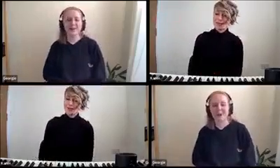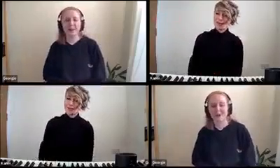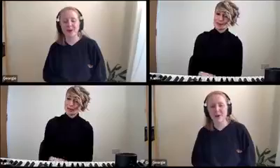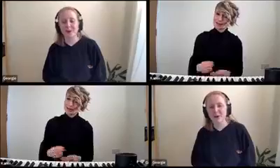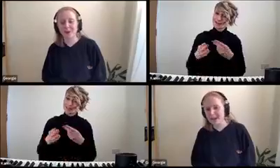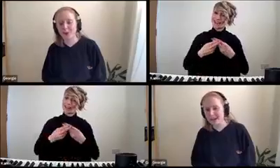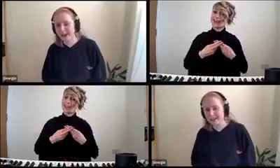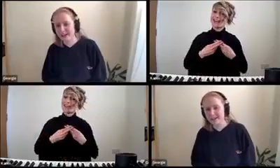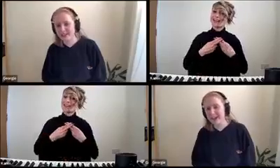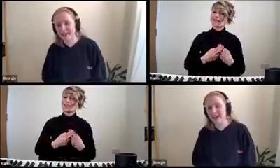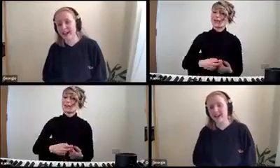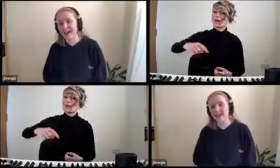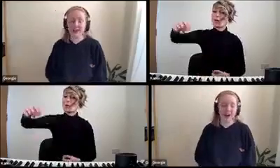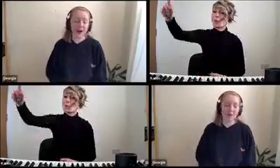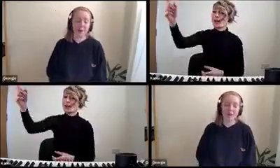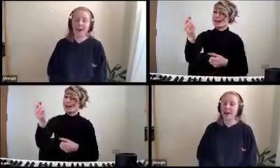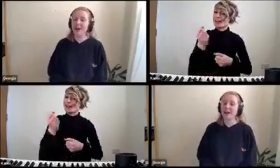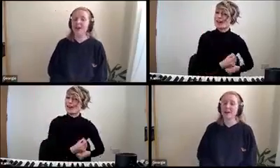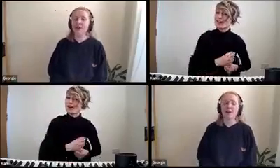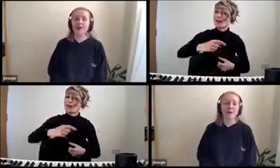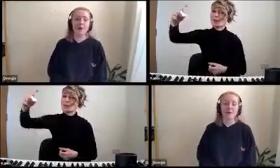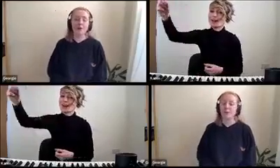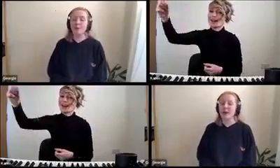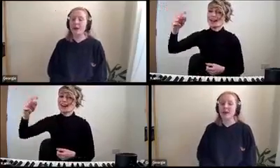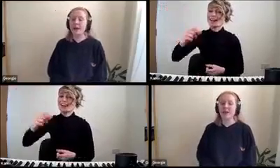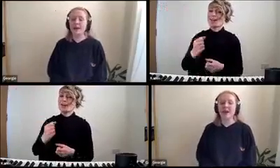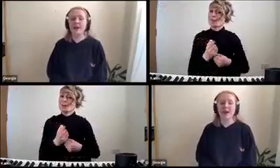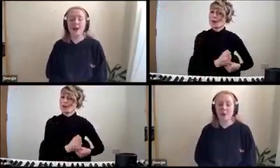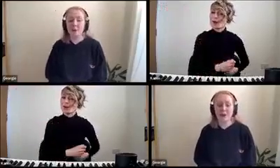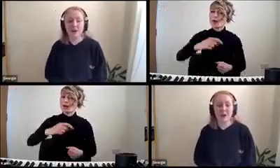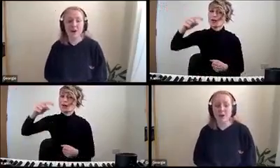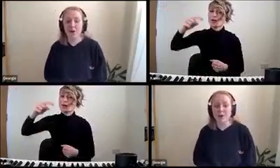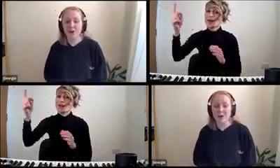away, we'll haul away together. Away, haul away, we'll haul away.